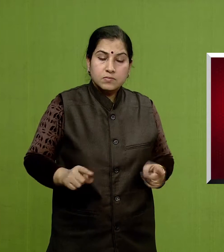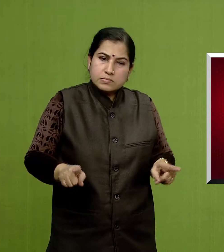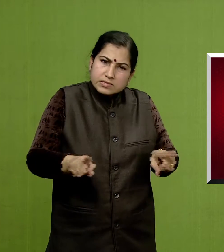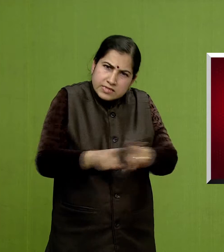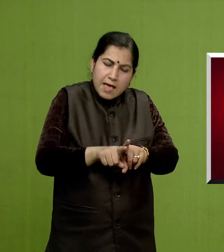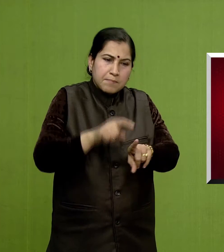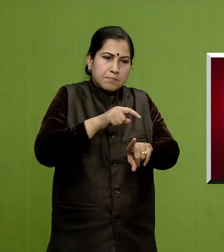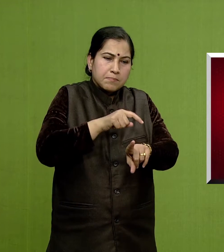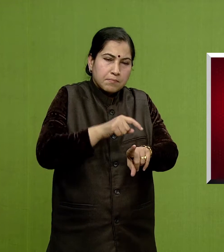same rate.